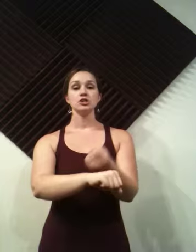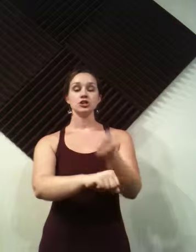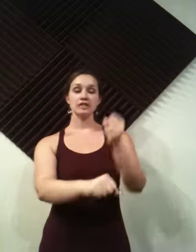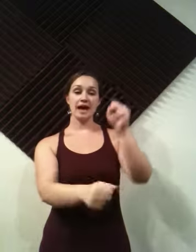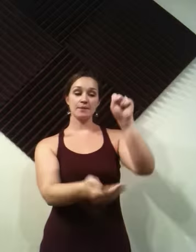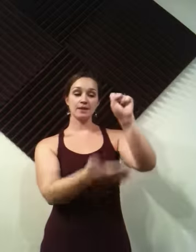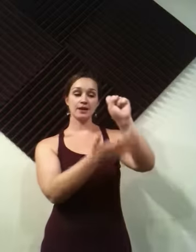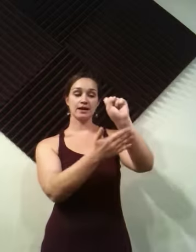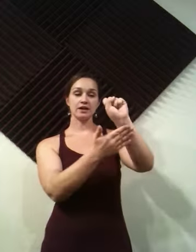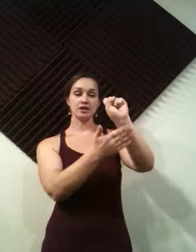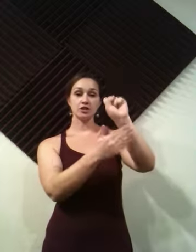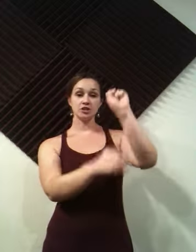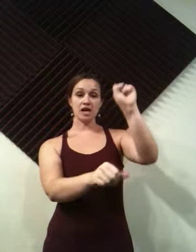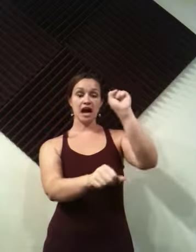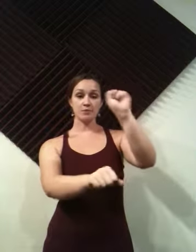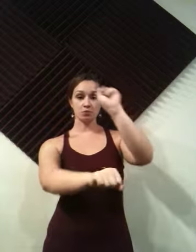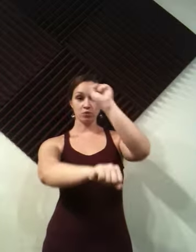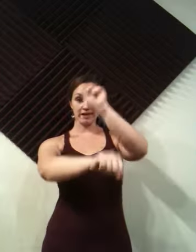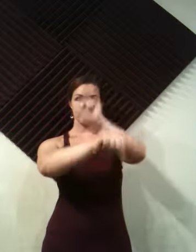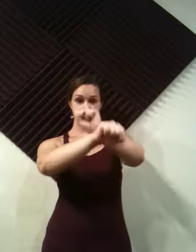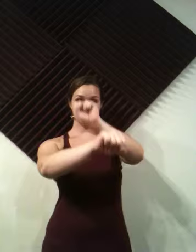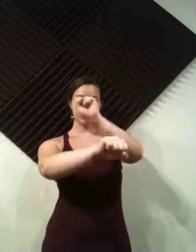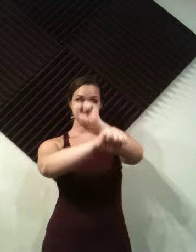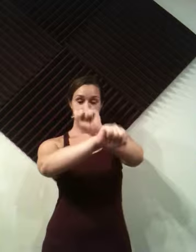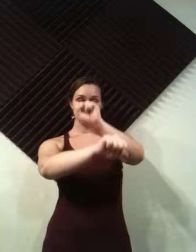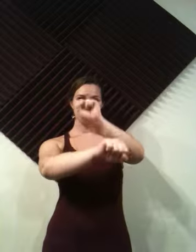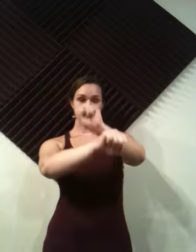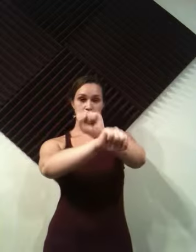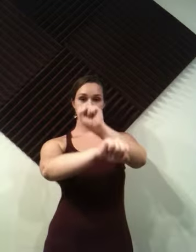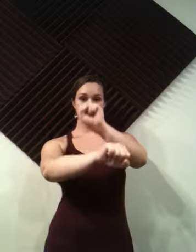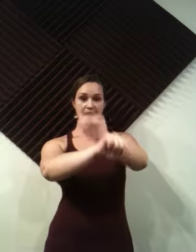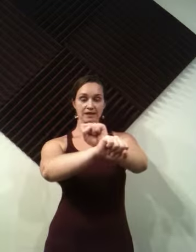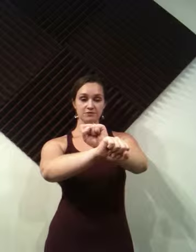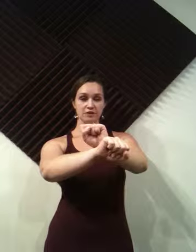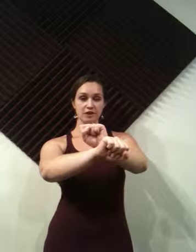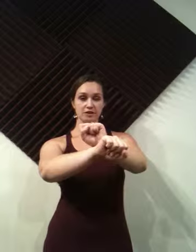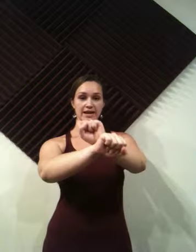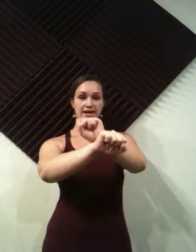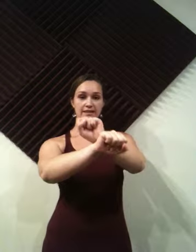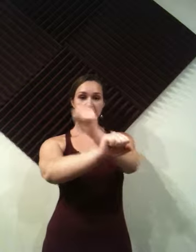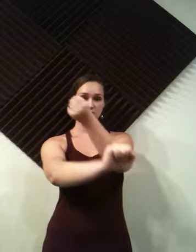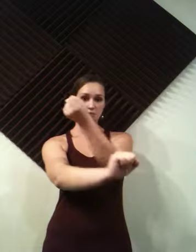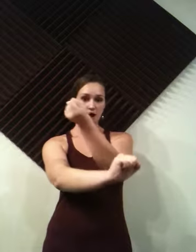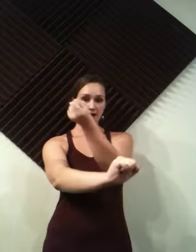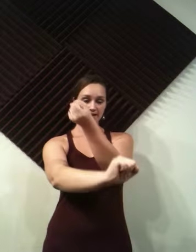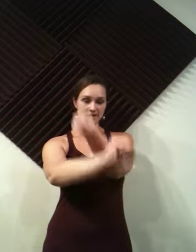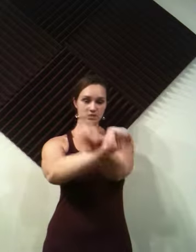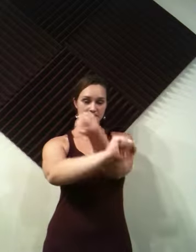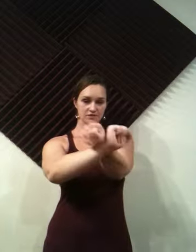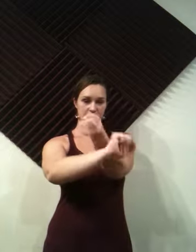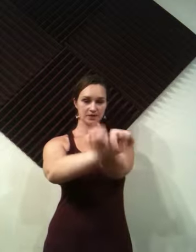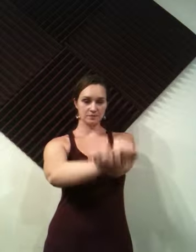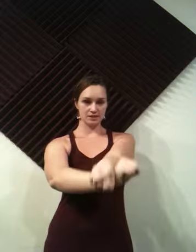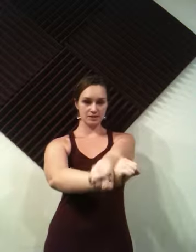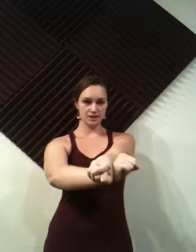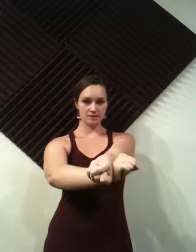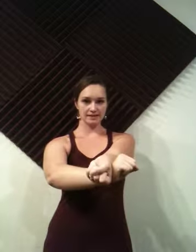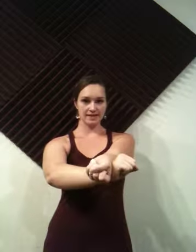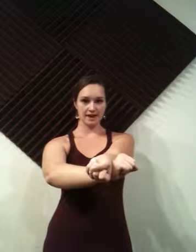you're tapping your top wrist to the back of your other hand. So rock is when it's flipped upside